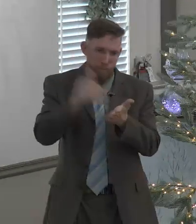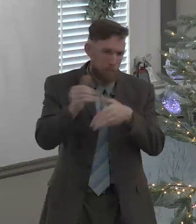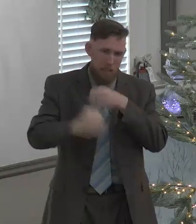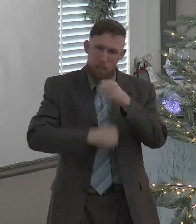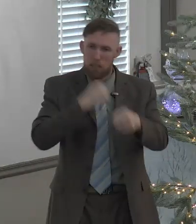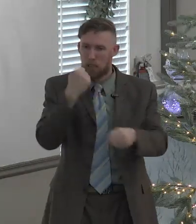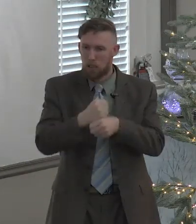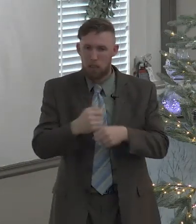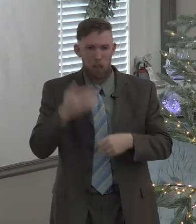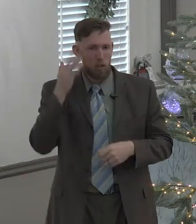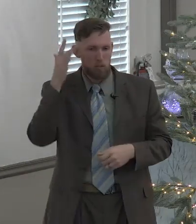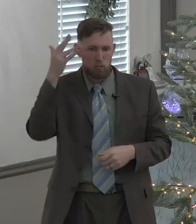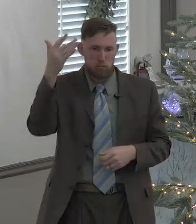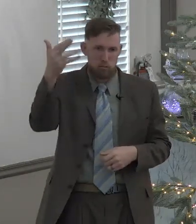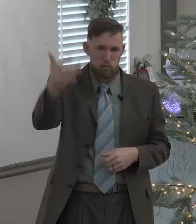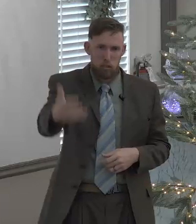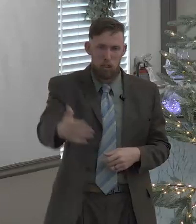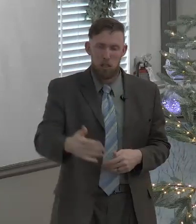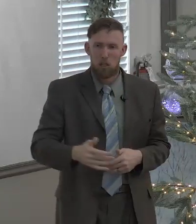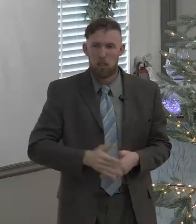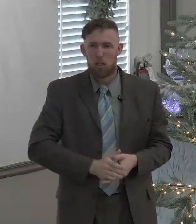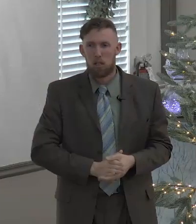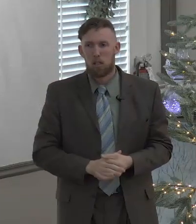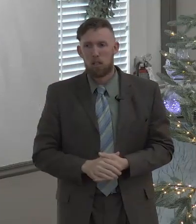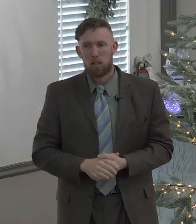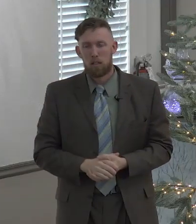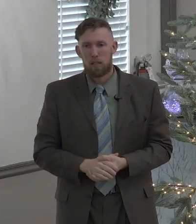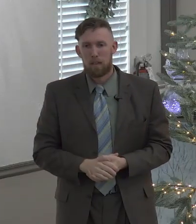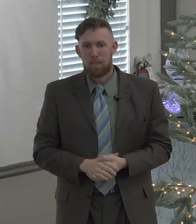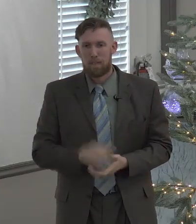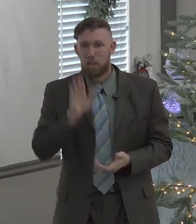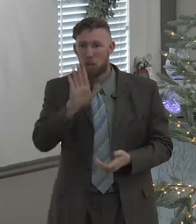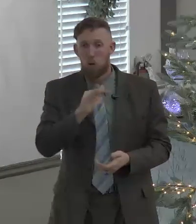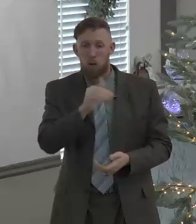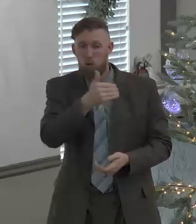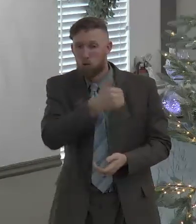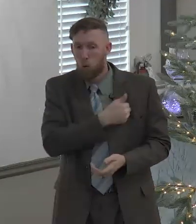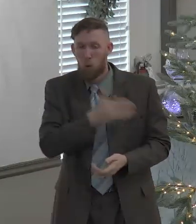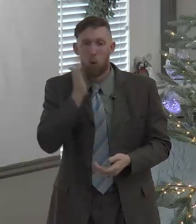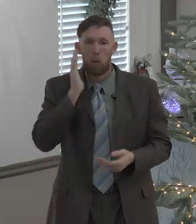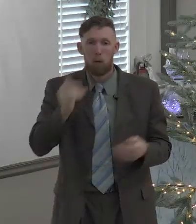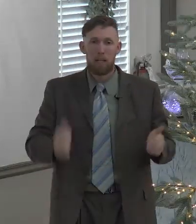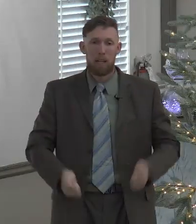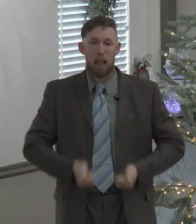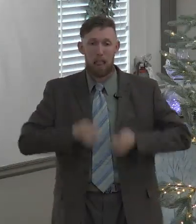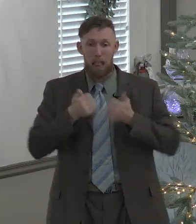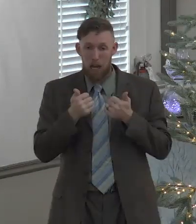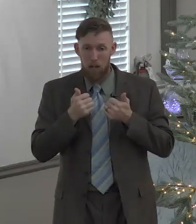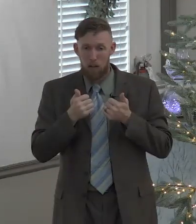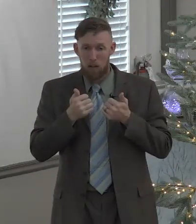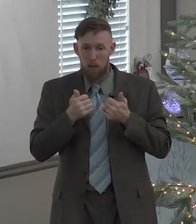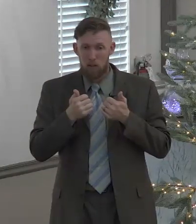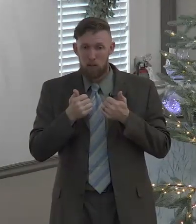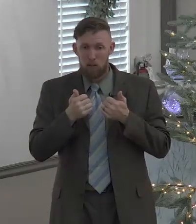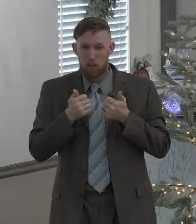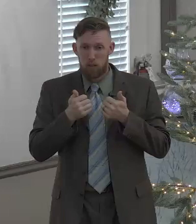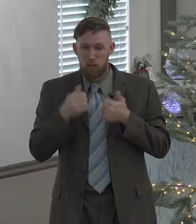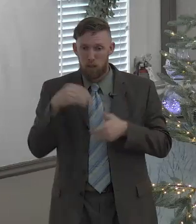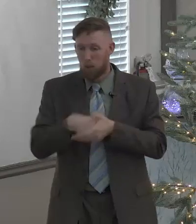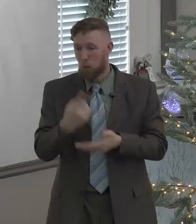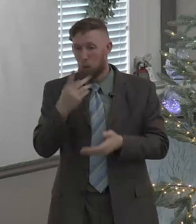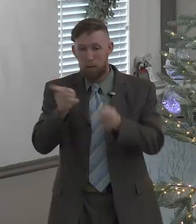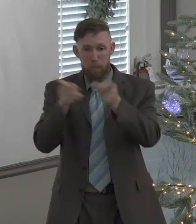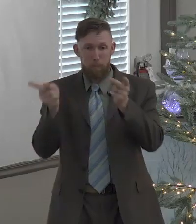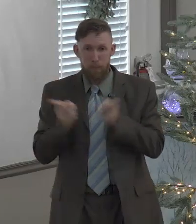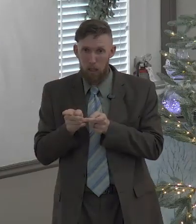being is eternal. Somewhere a billion years from now, if a billion years could ever be calculated,